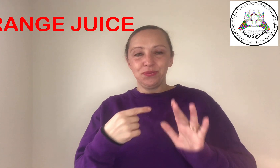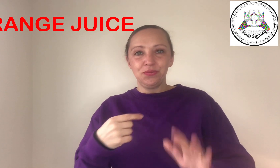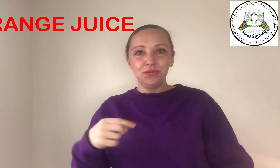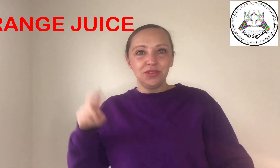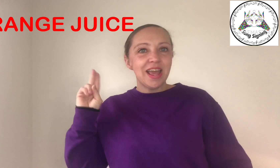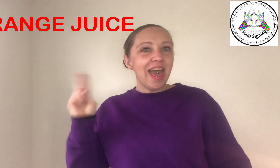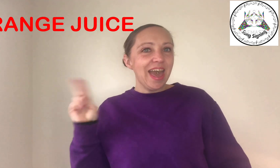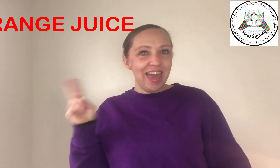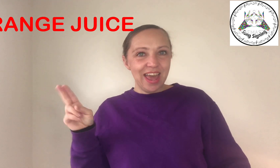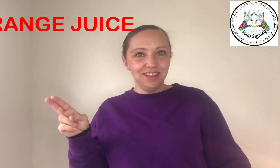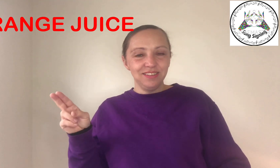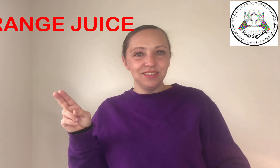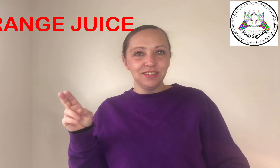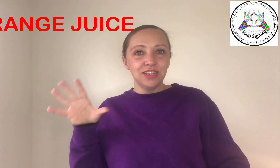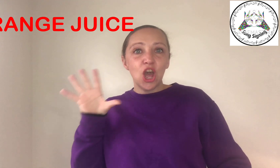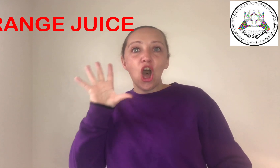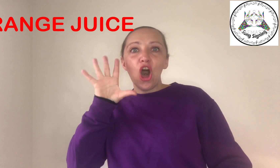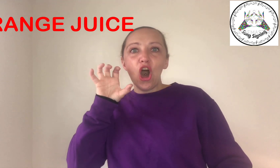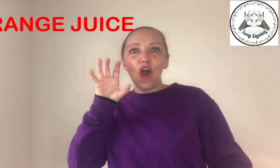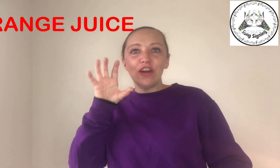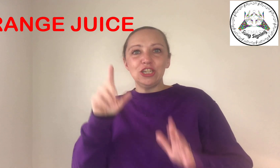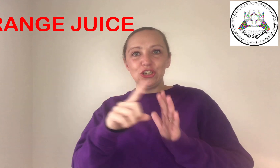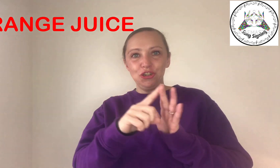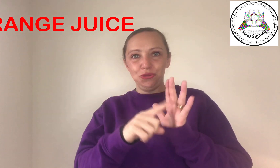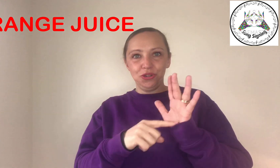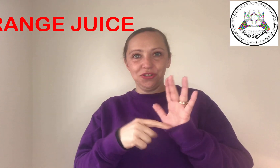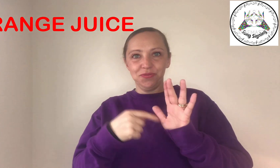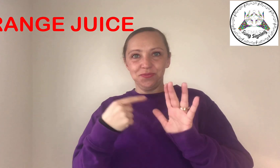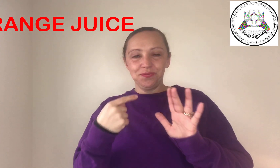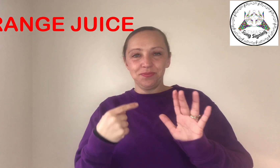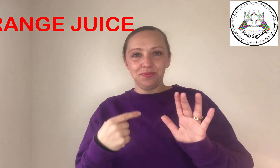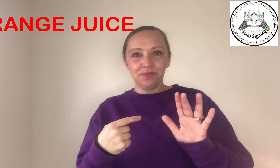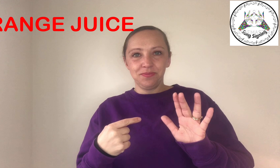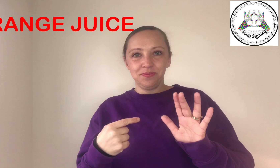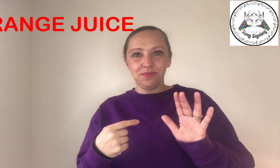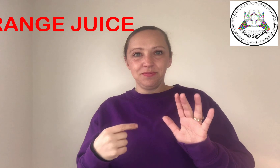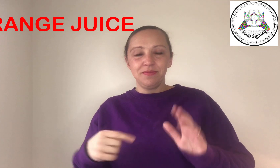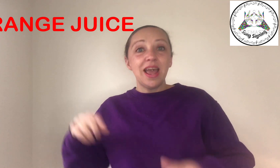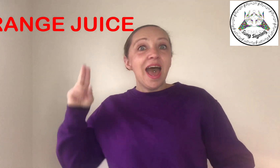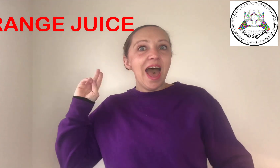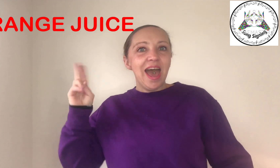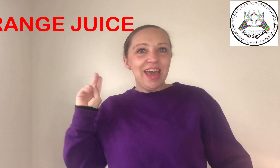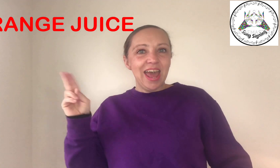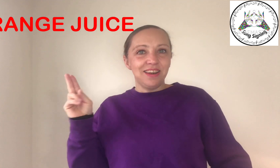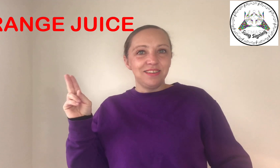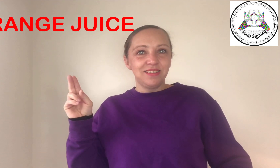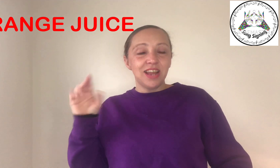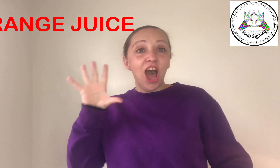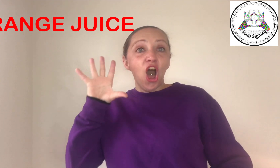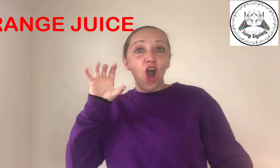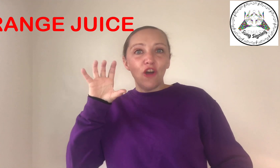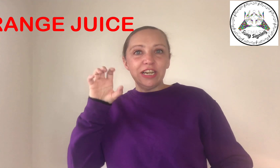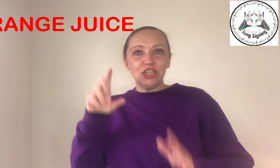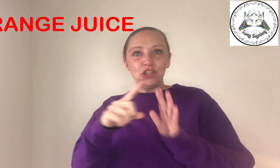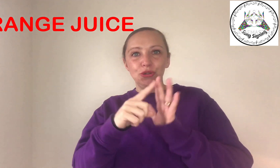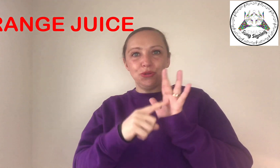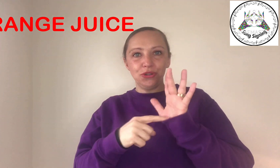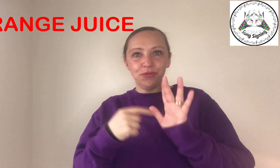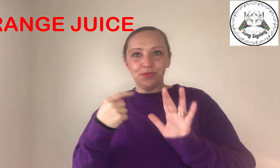Again, orange juice. again. Orange juice.